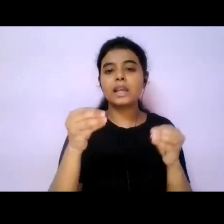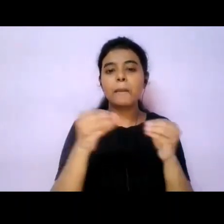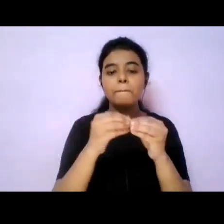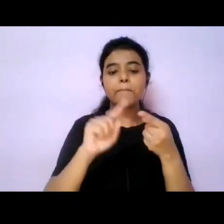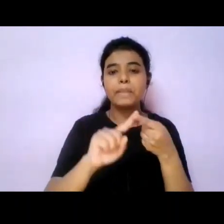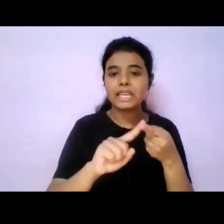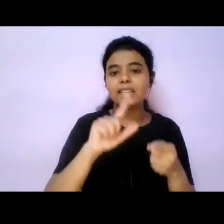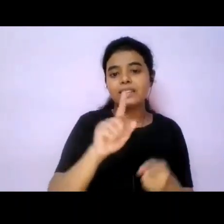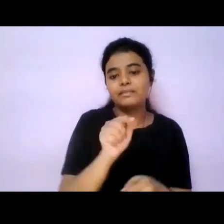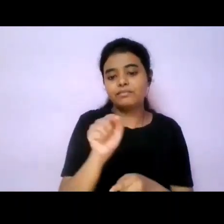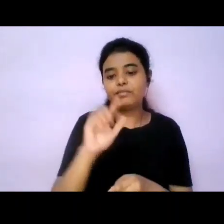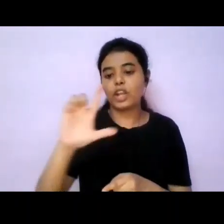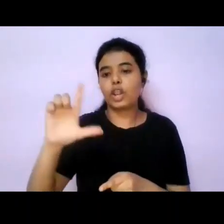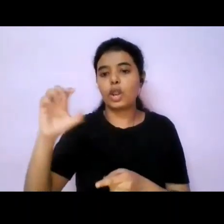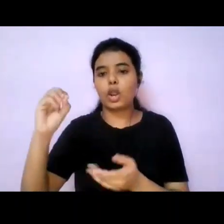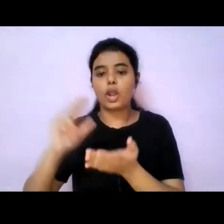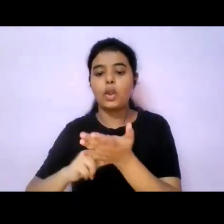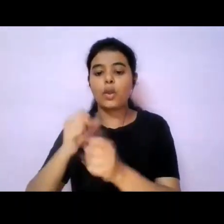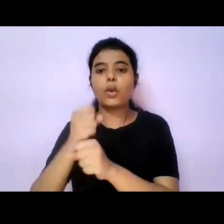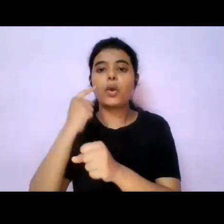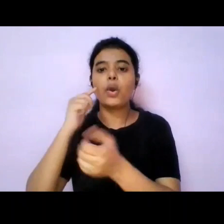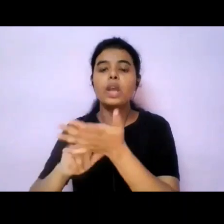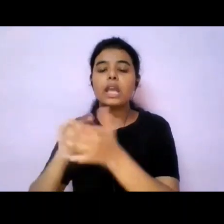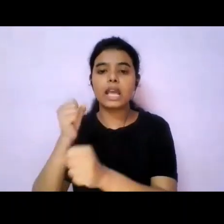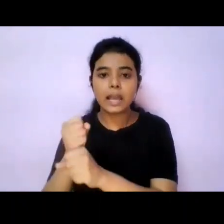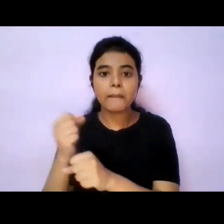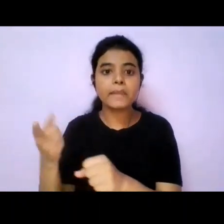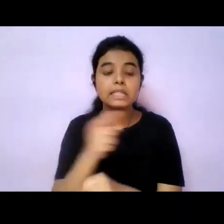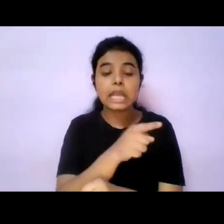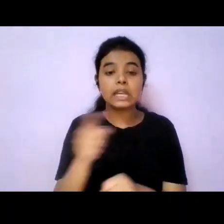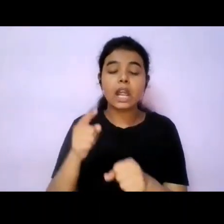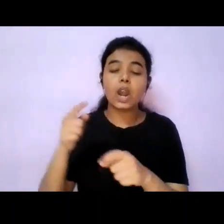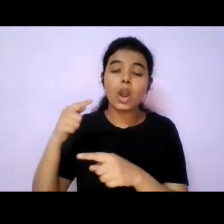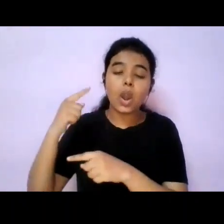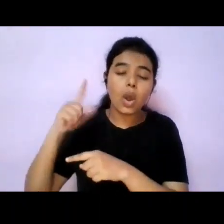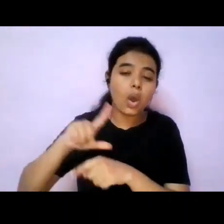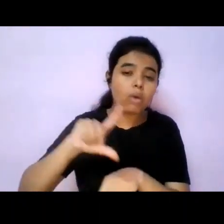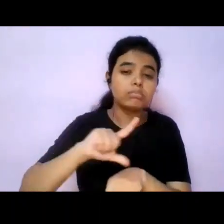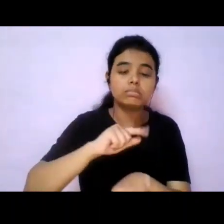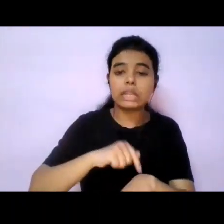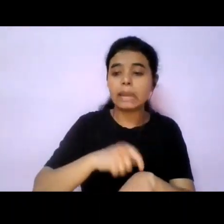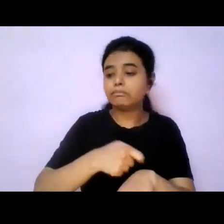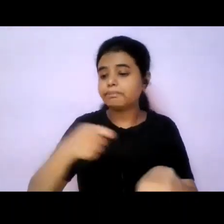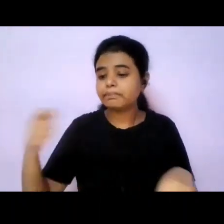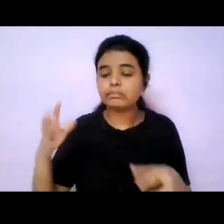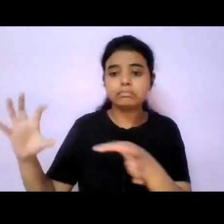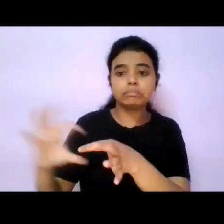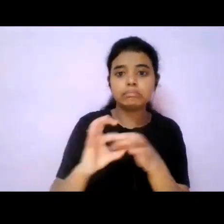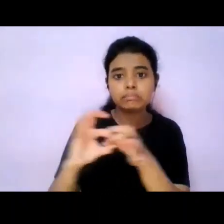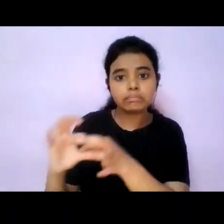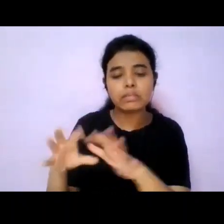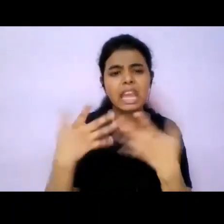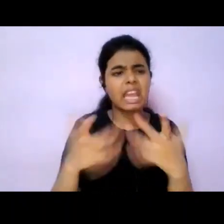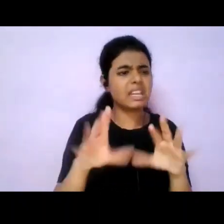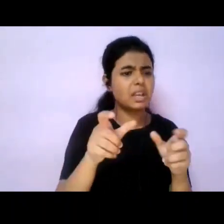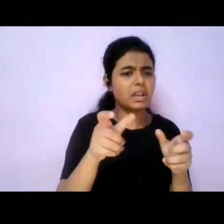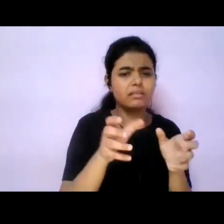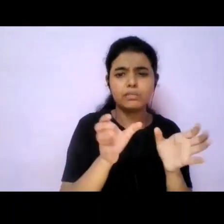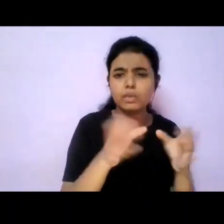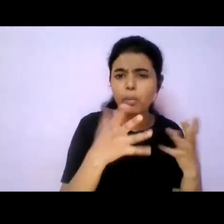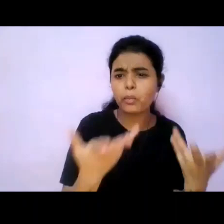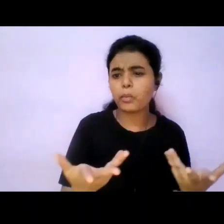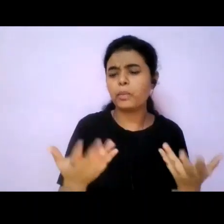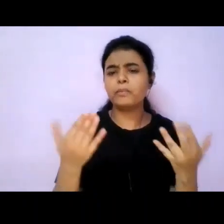be part of a community and in concert with others feels to me to be like a very strong